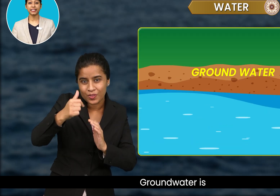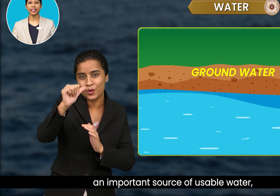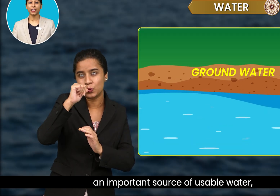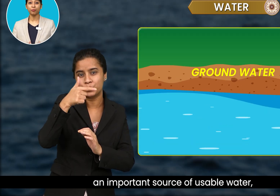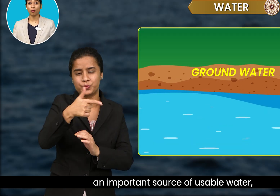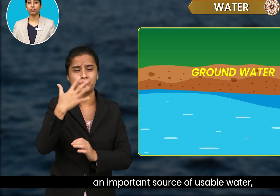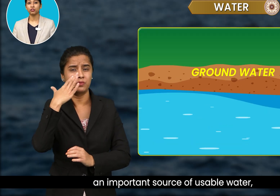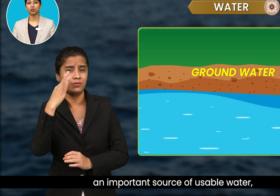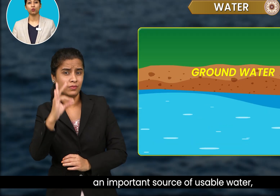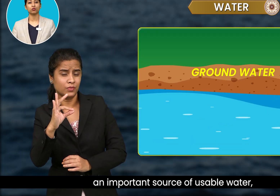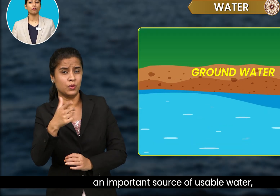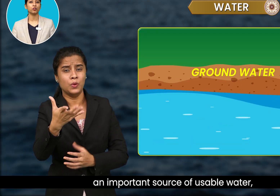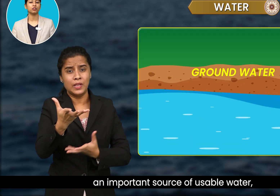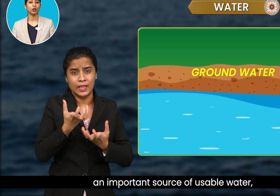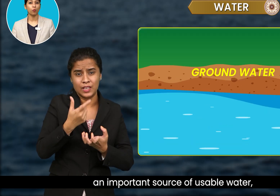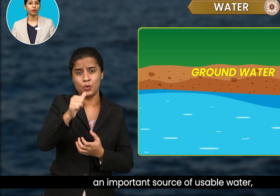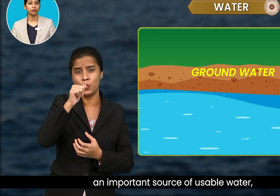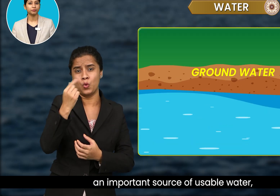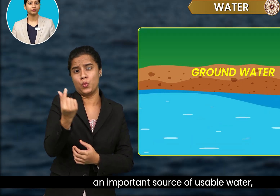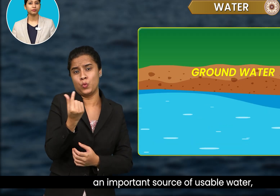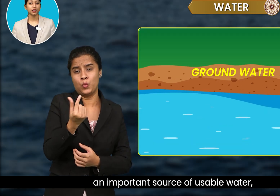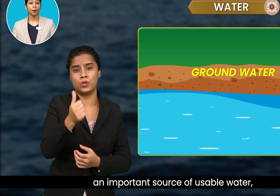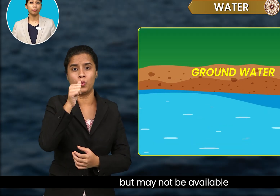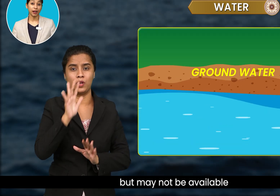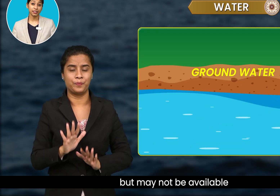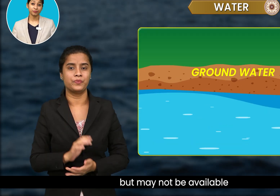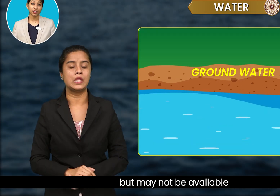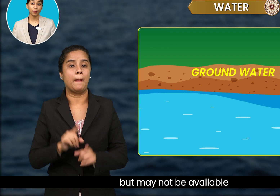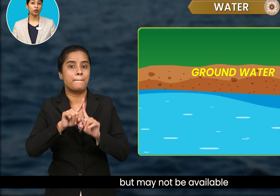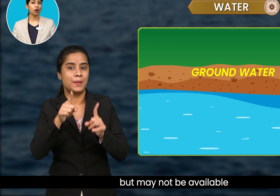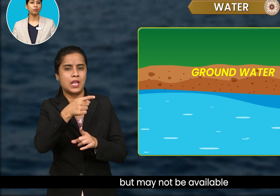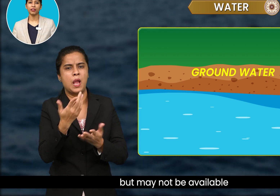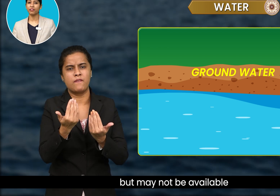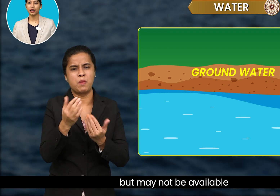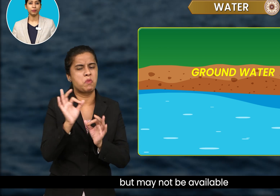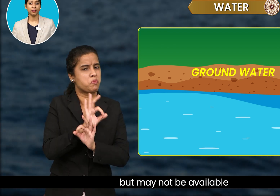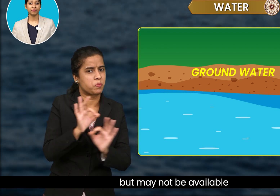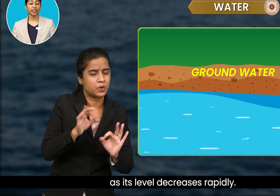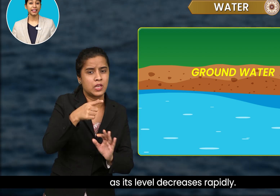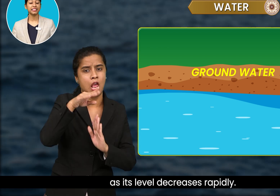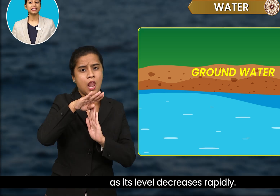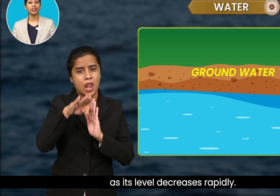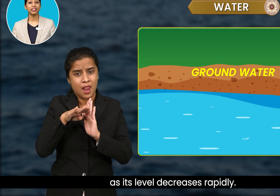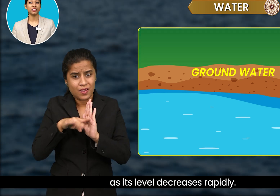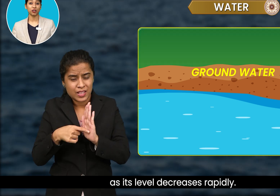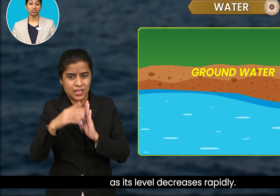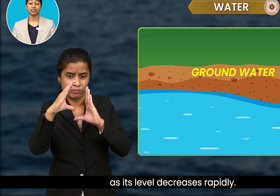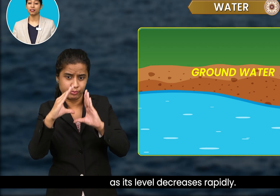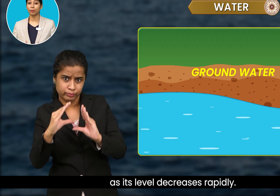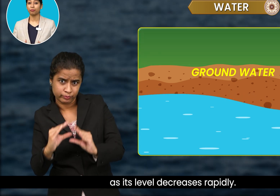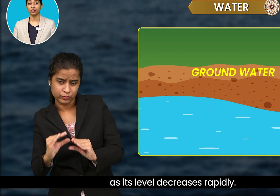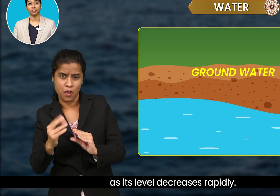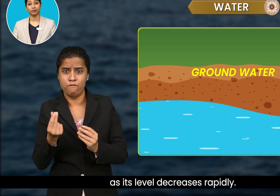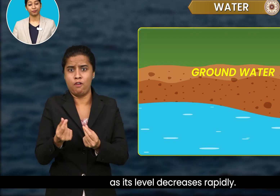Groundwater is an important source of usable water, but may not be available as its level